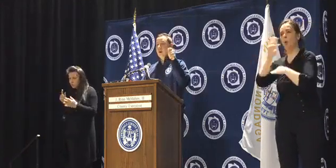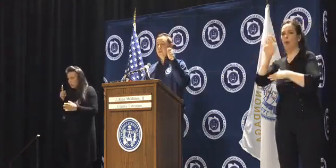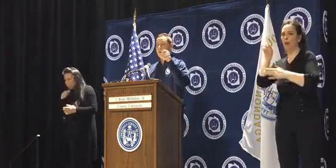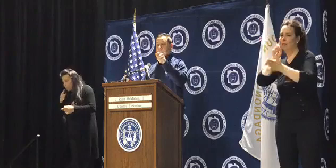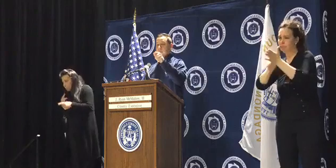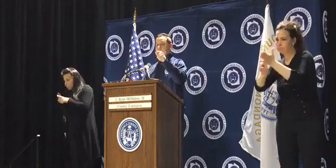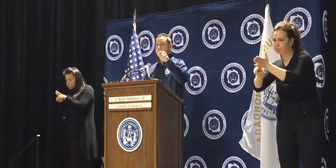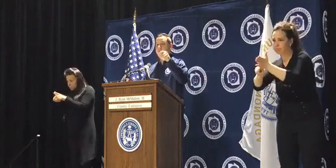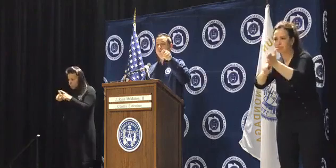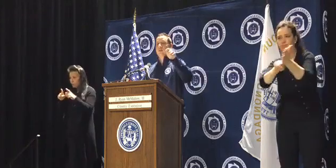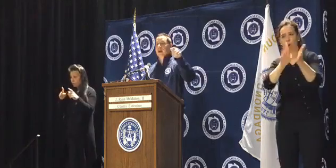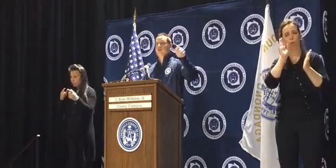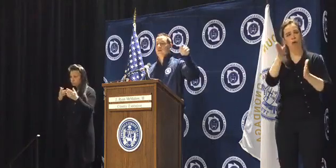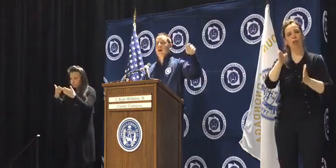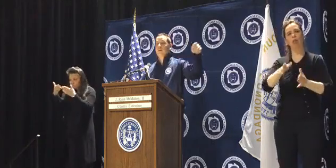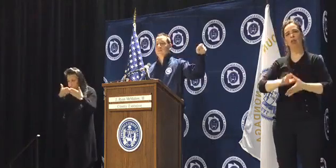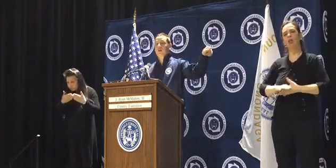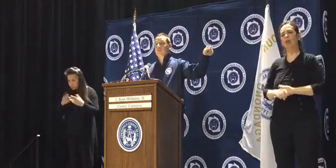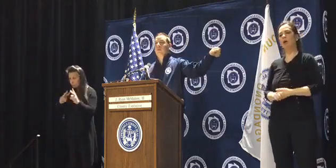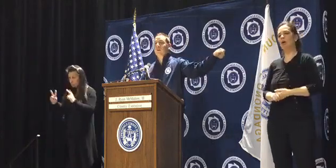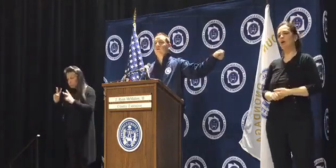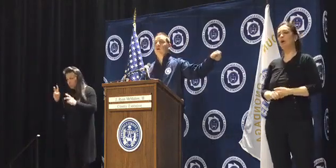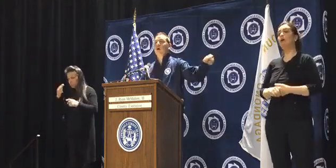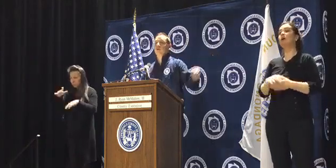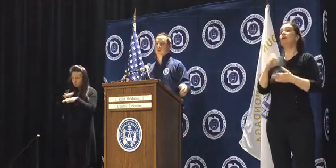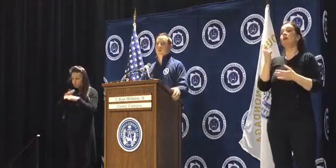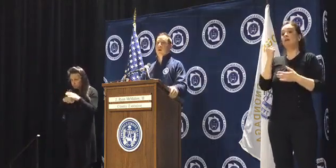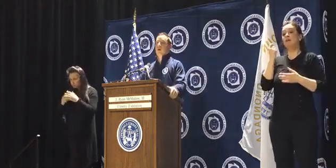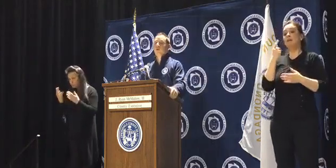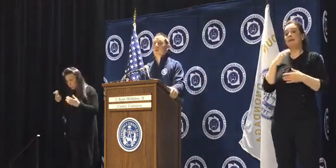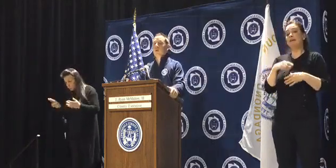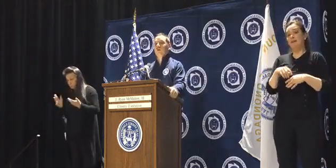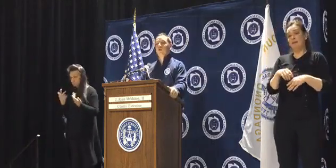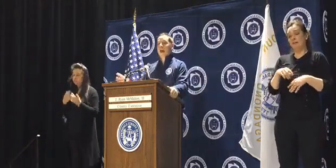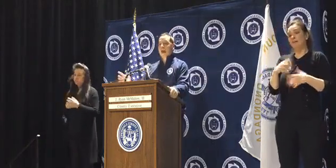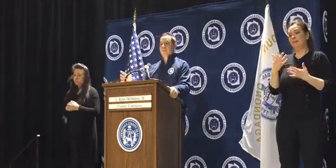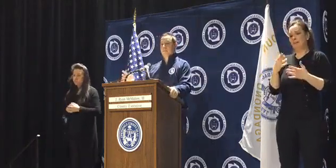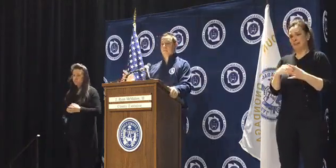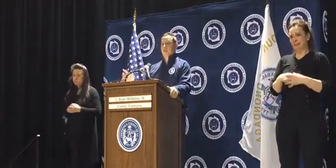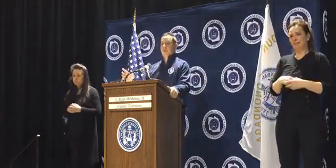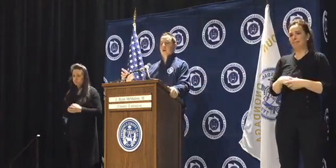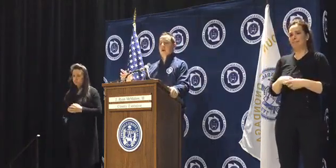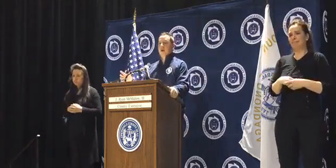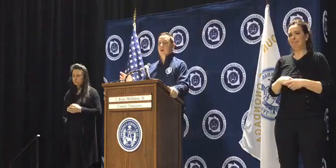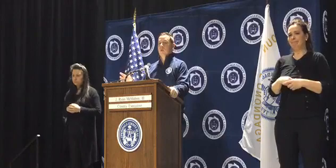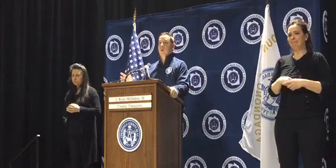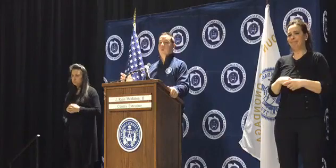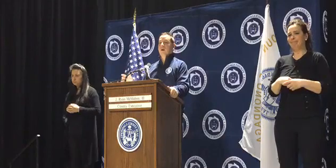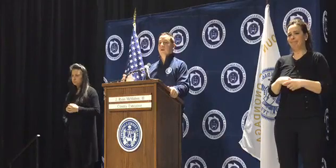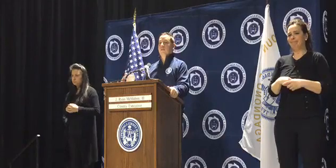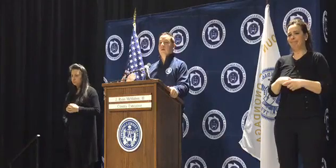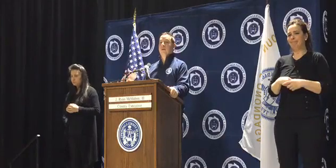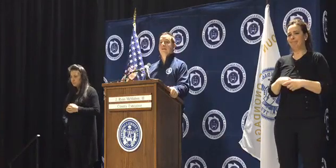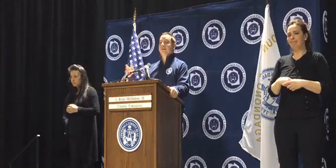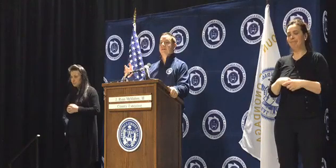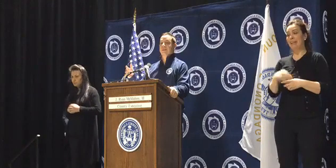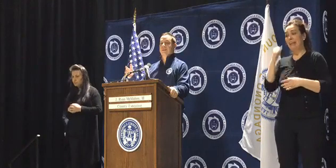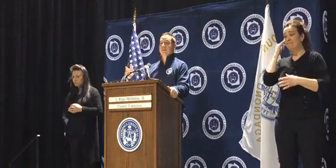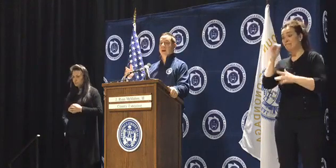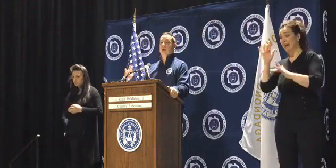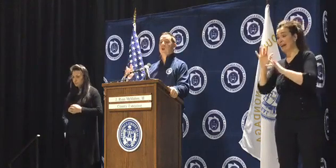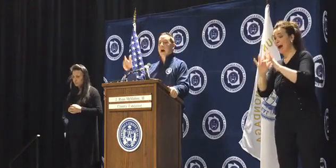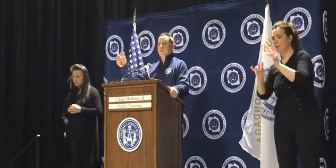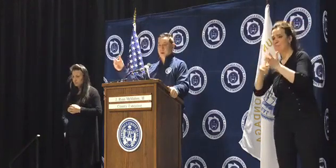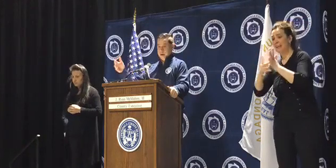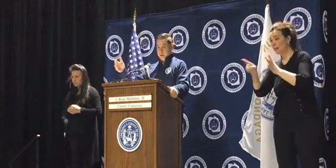go, that leads them to the next amount of people they need to talk to. So when there's gaps, or when a business